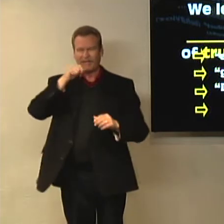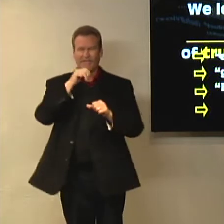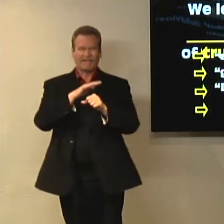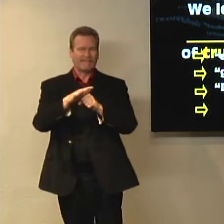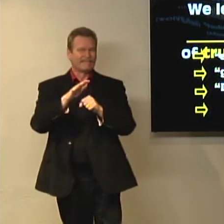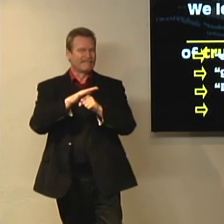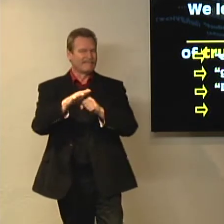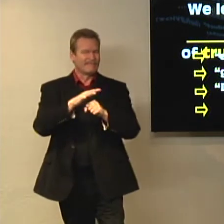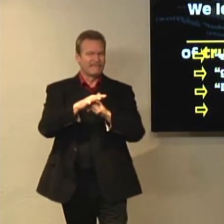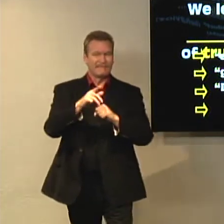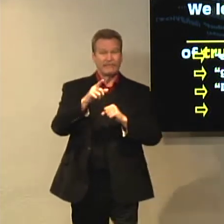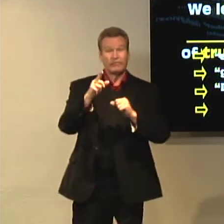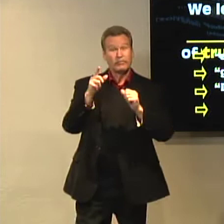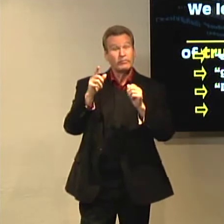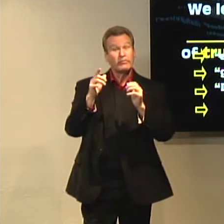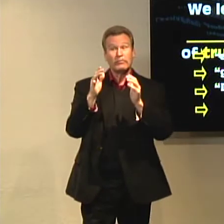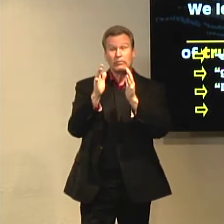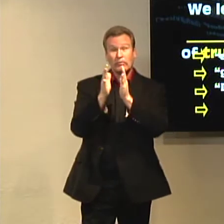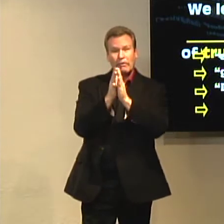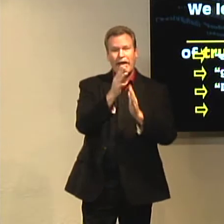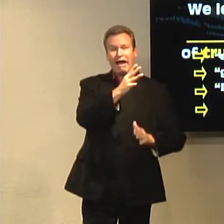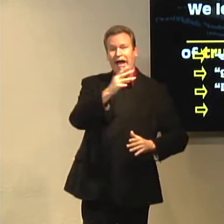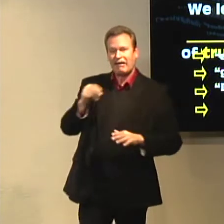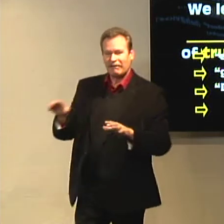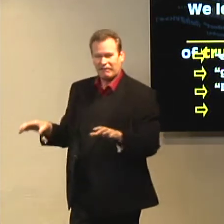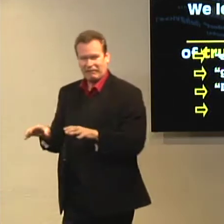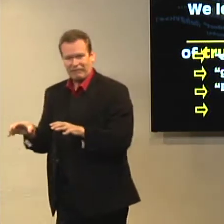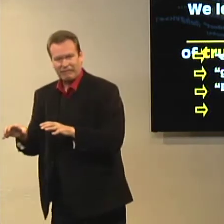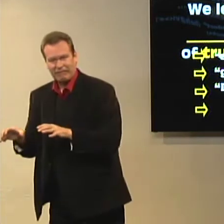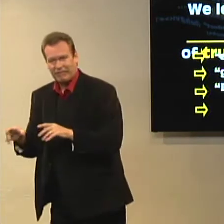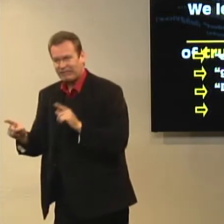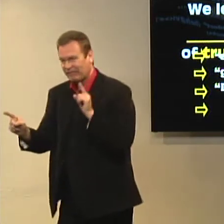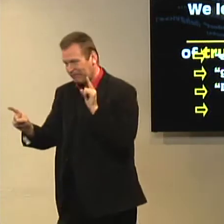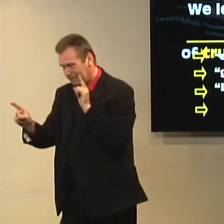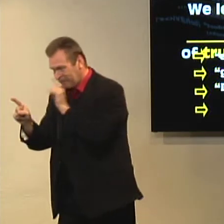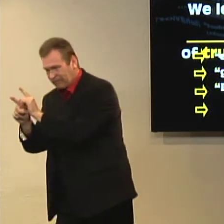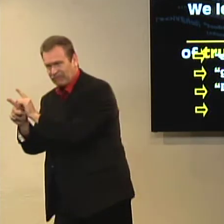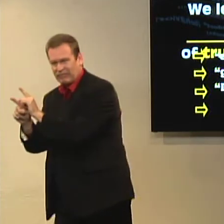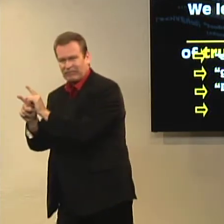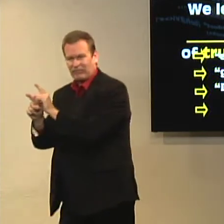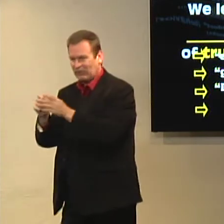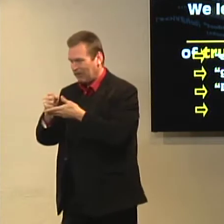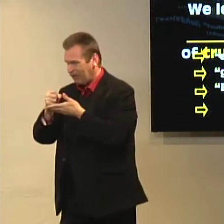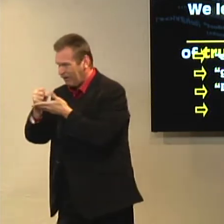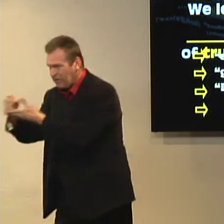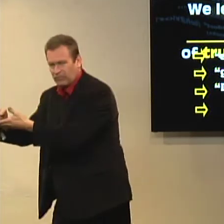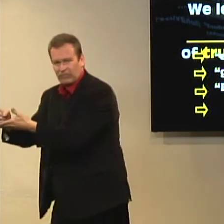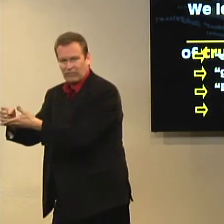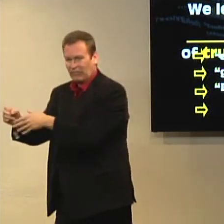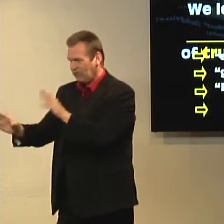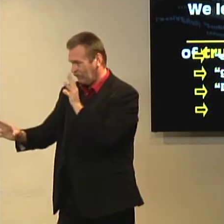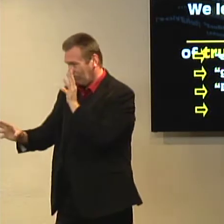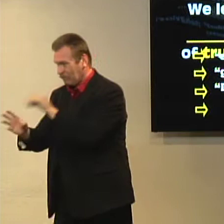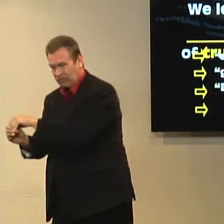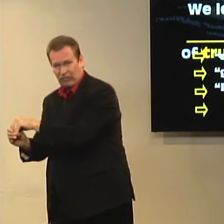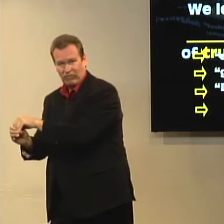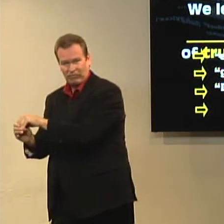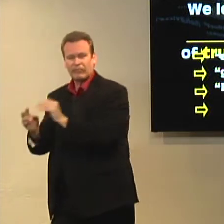he's like, your prayers are not enough. You need to pray and you need to support them. You need to help people if you can help them. You need to get involved in